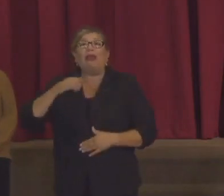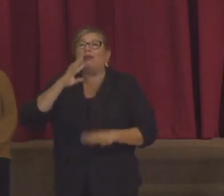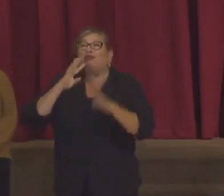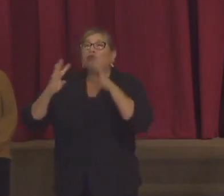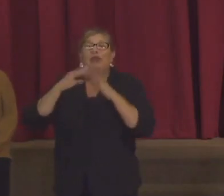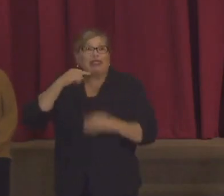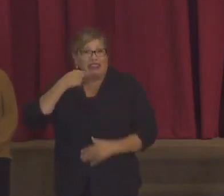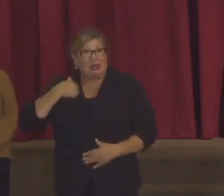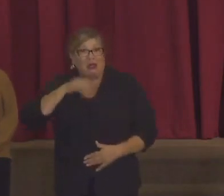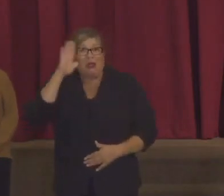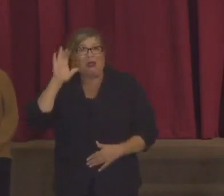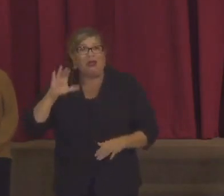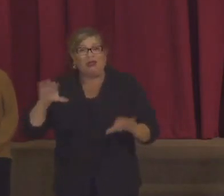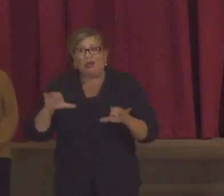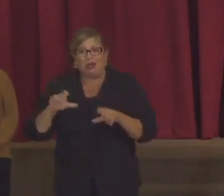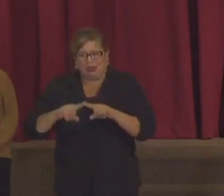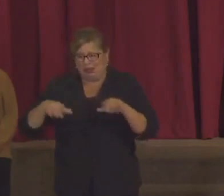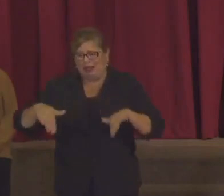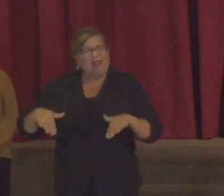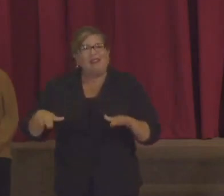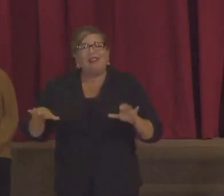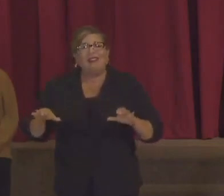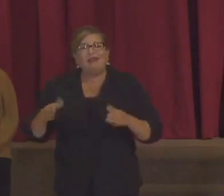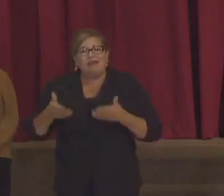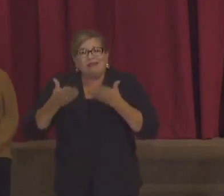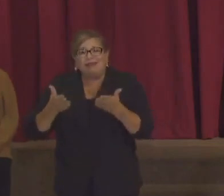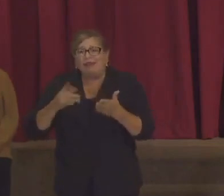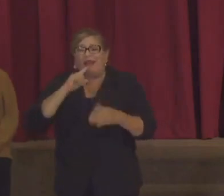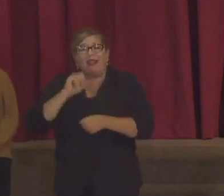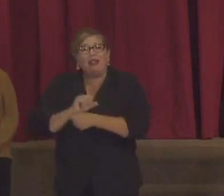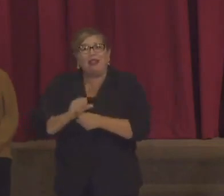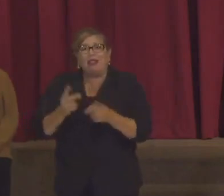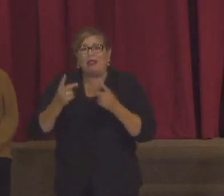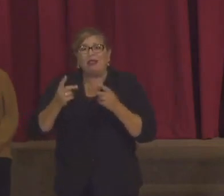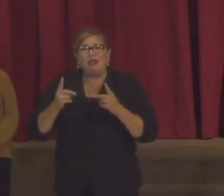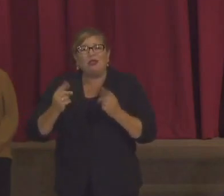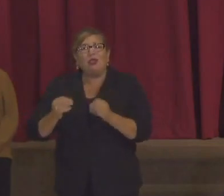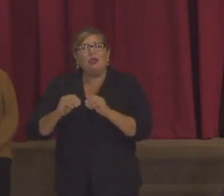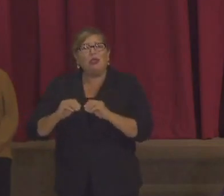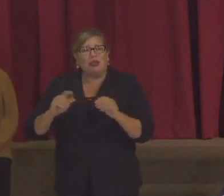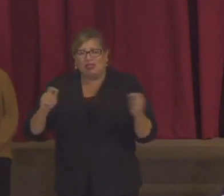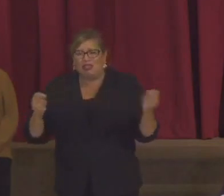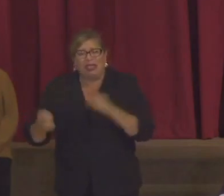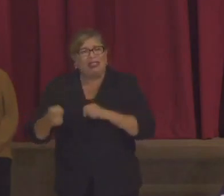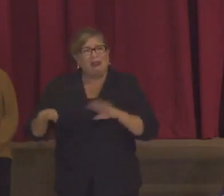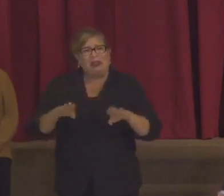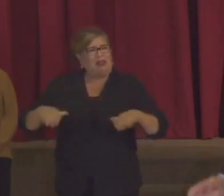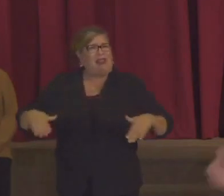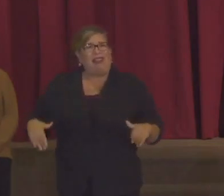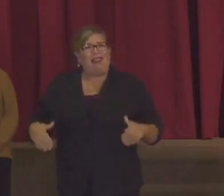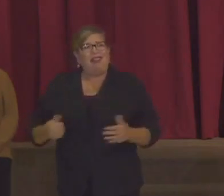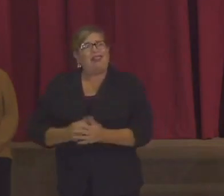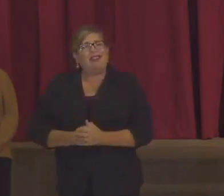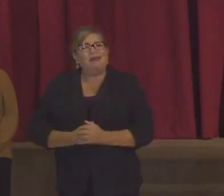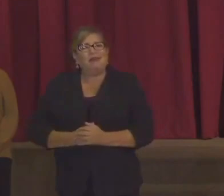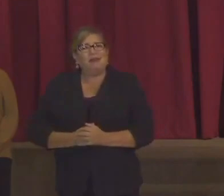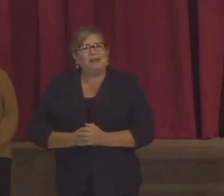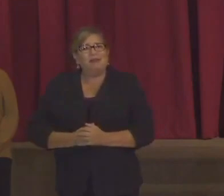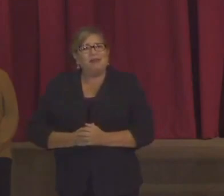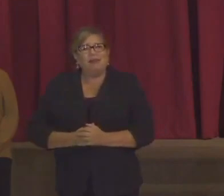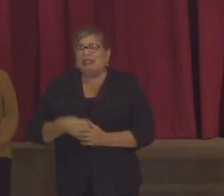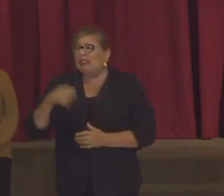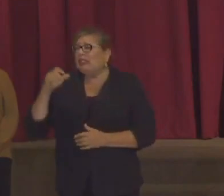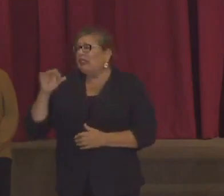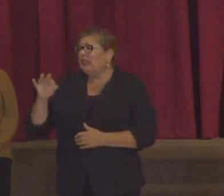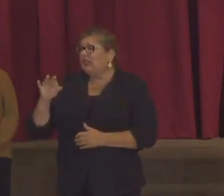People have lost patience. And if leaders If leaders are going to meet not